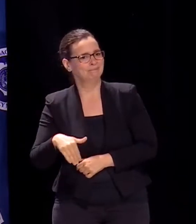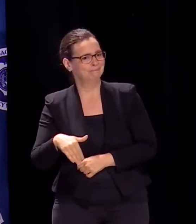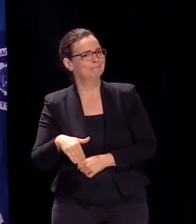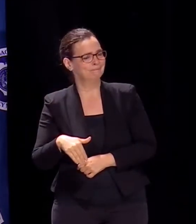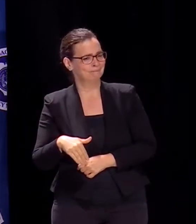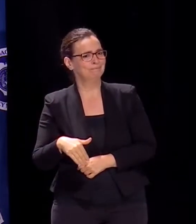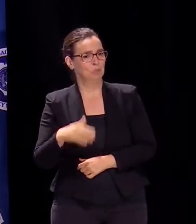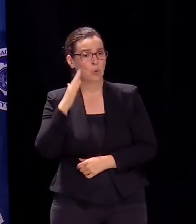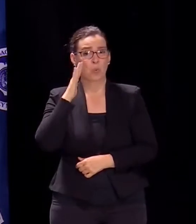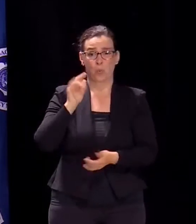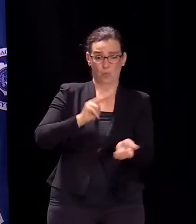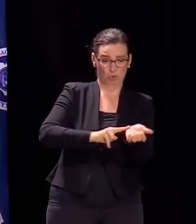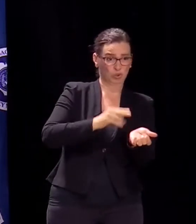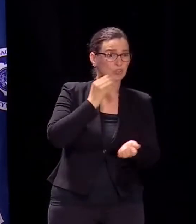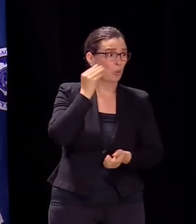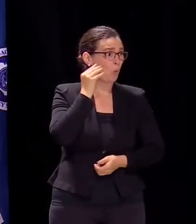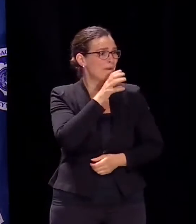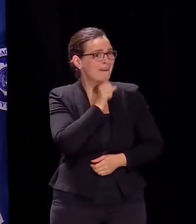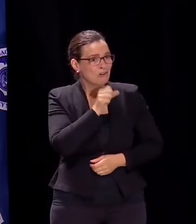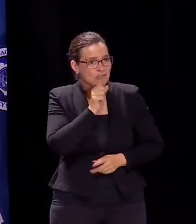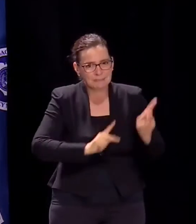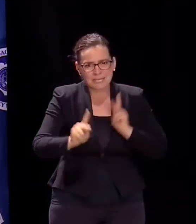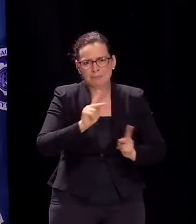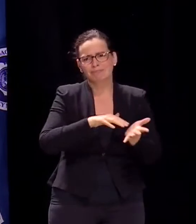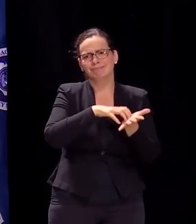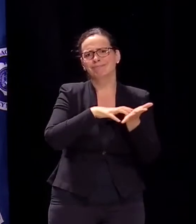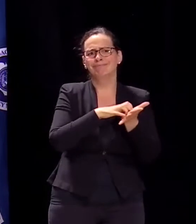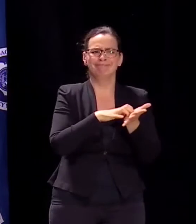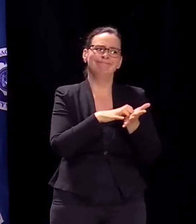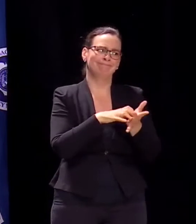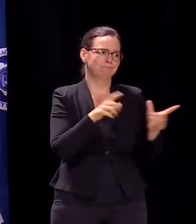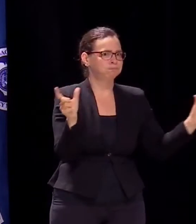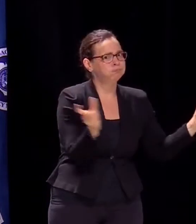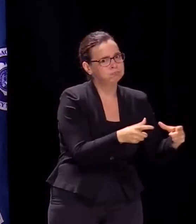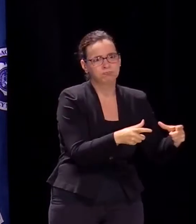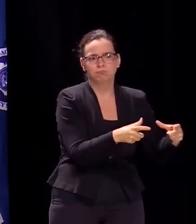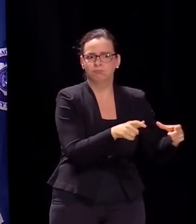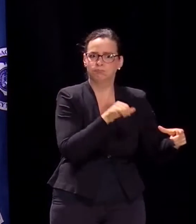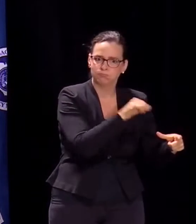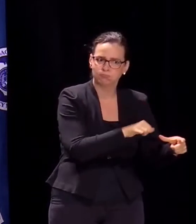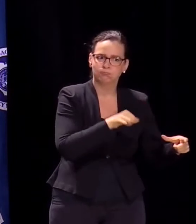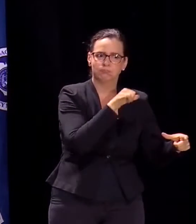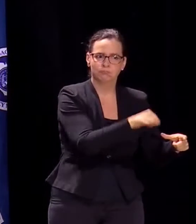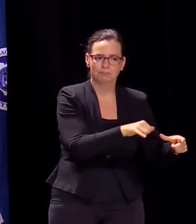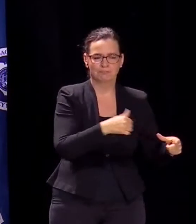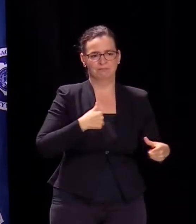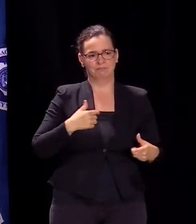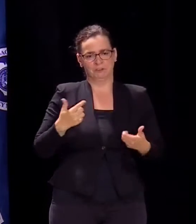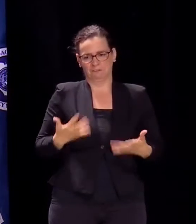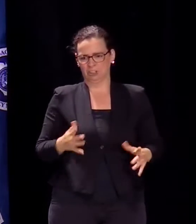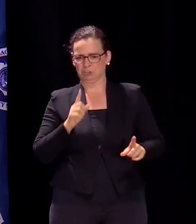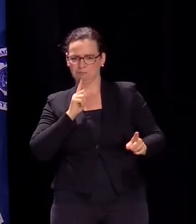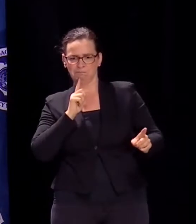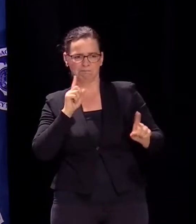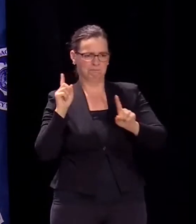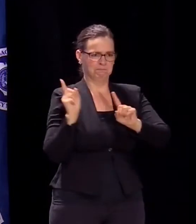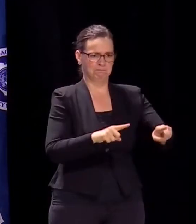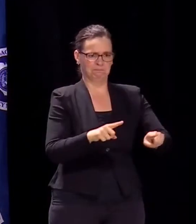nursing homes and assisted living facilities. So I signed an executive order 15 requiring all employers to provide